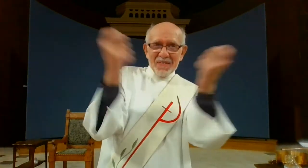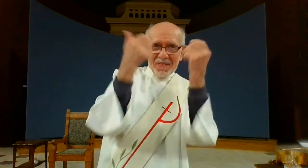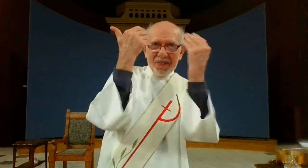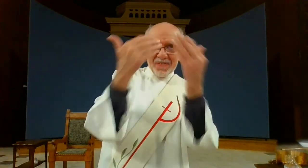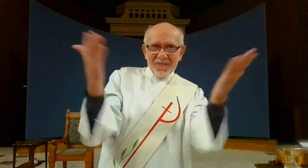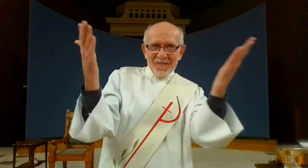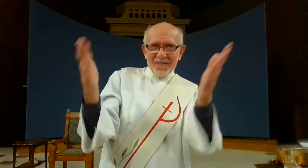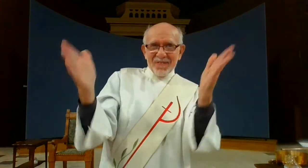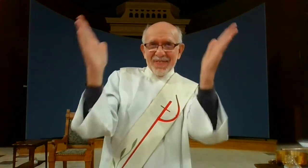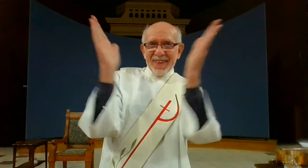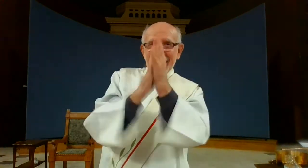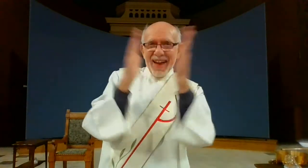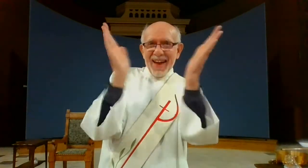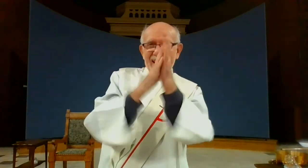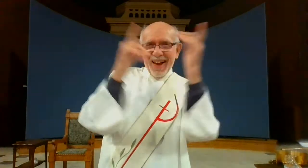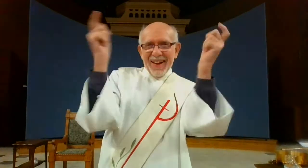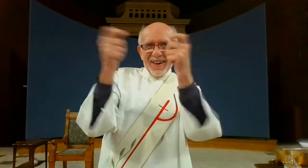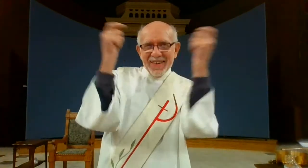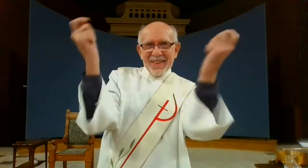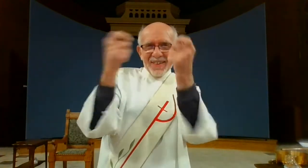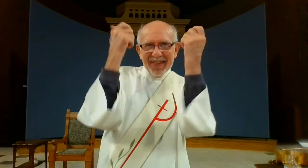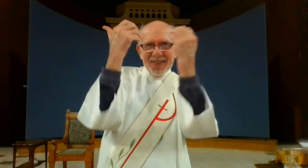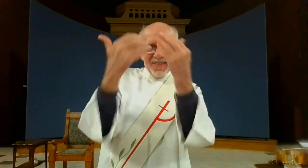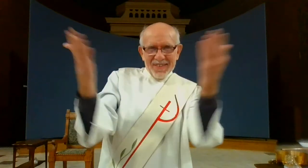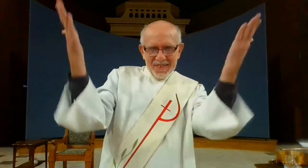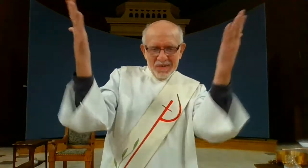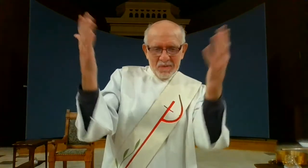Alleluia, alleluia.